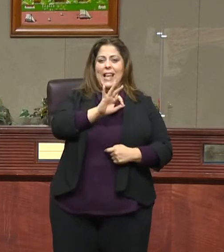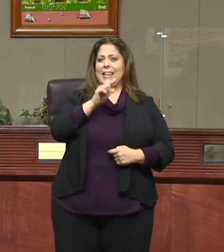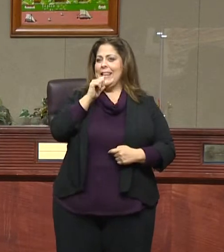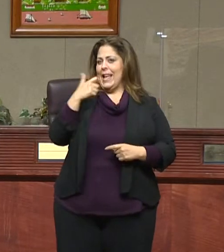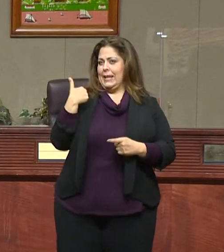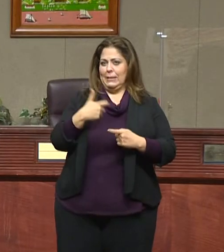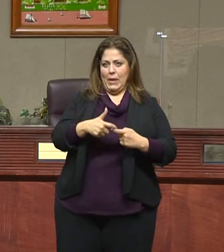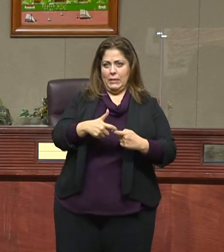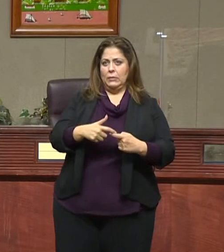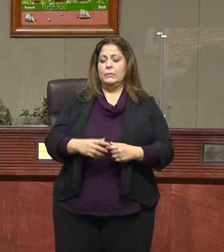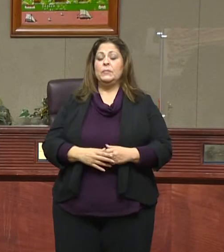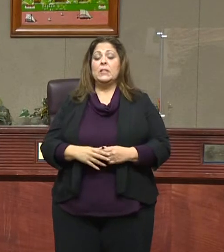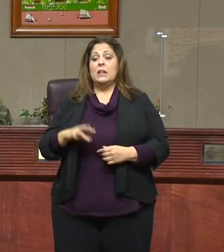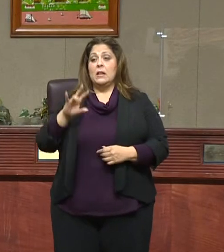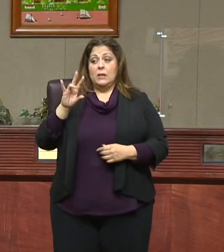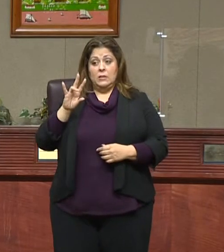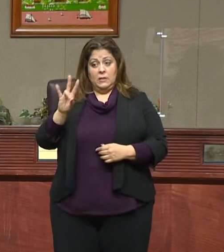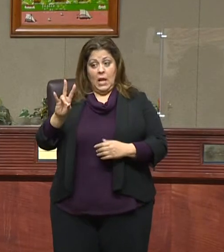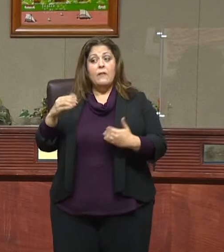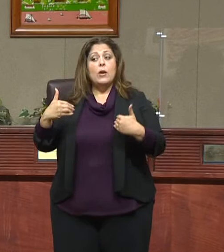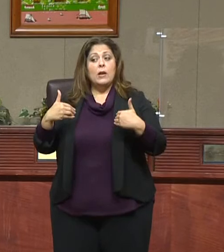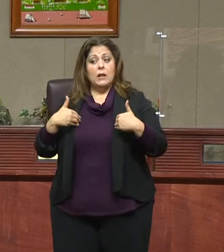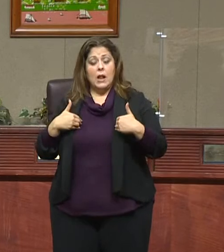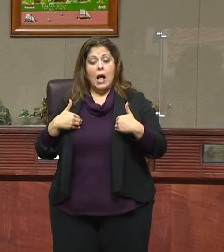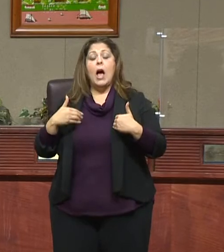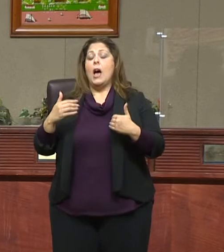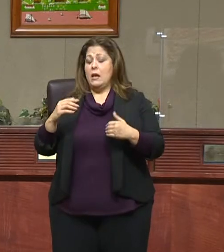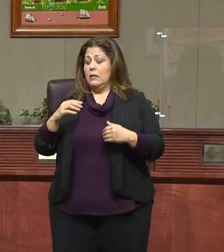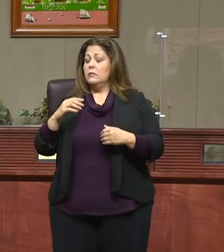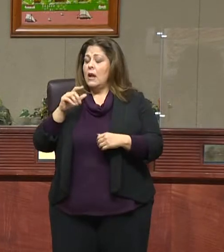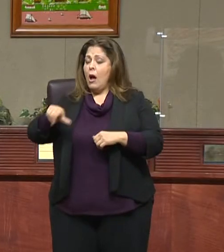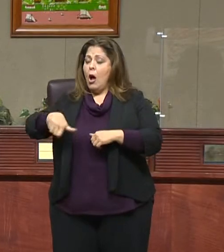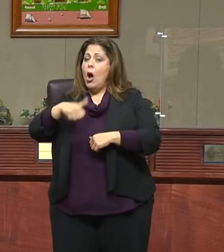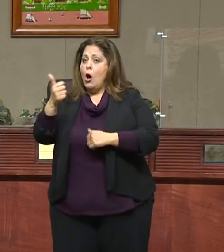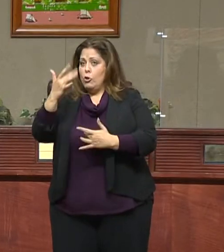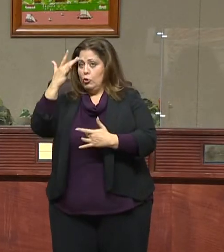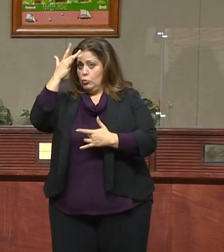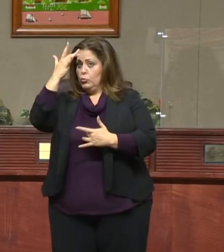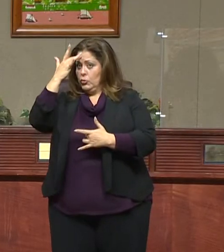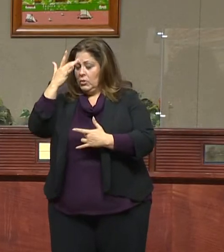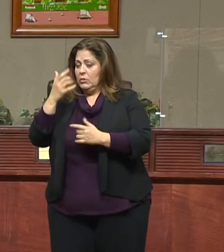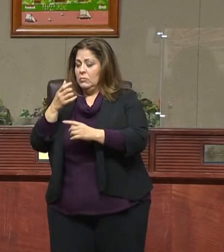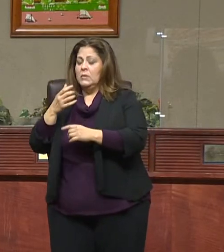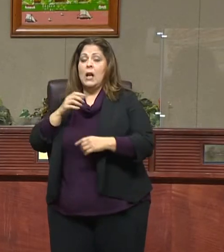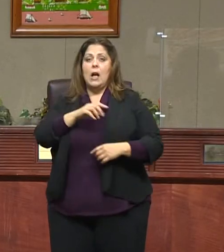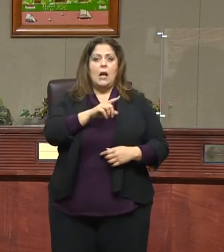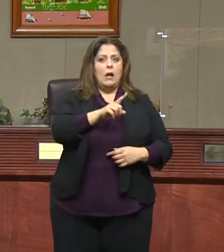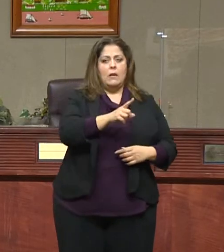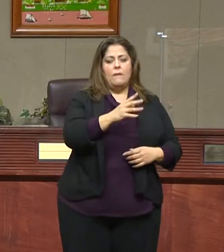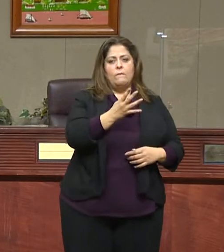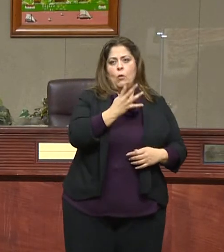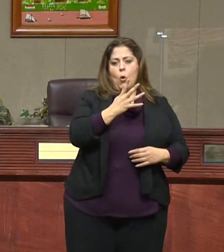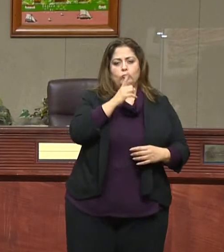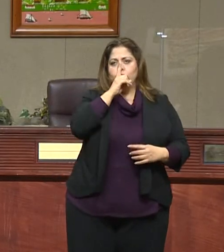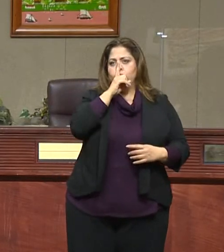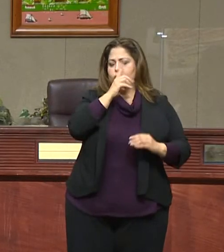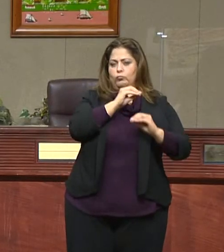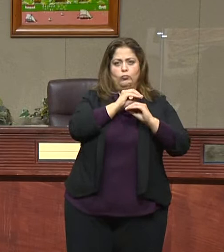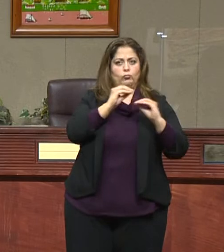non-Hispanic. 7 had known underlying health conditions, and 4 had no known underlying health